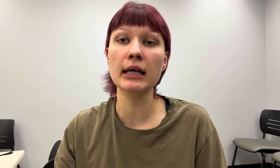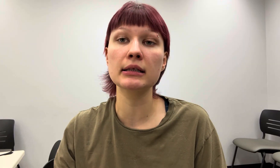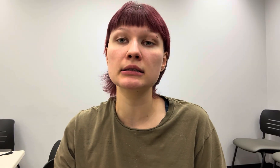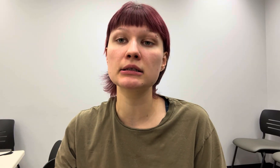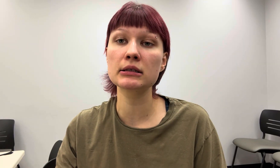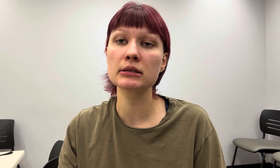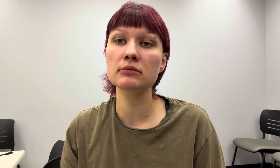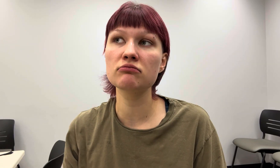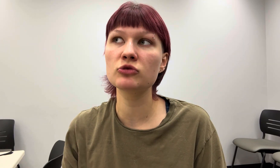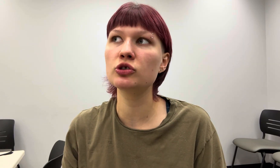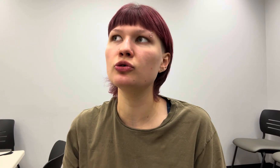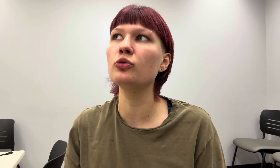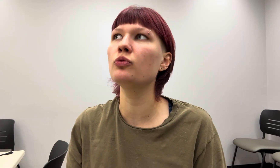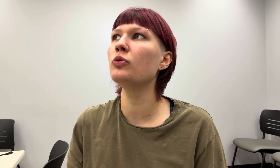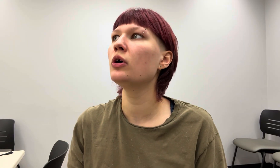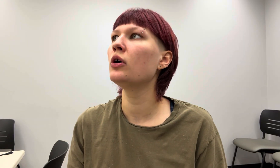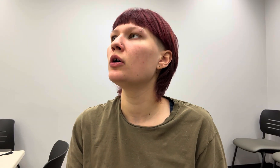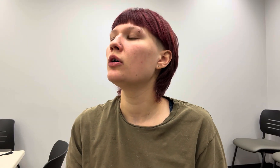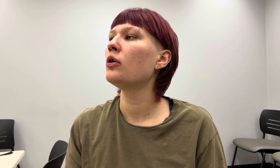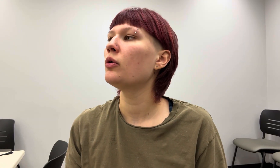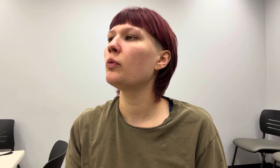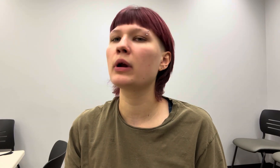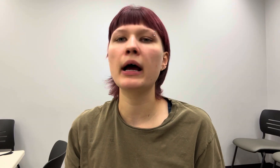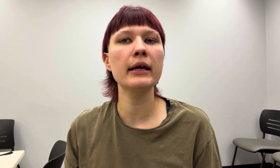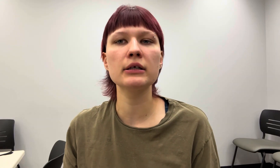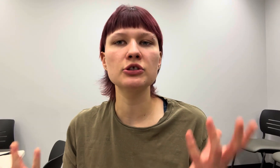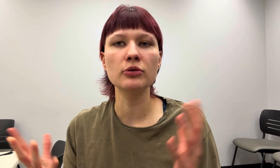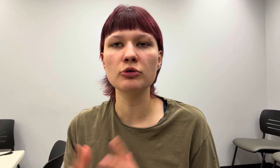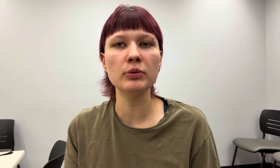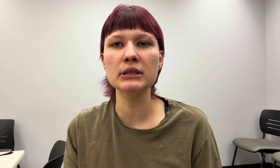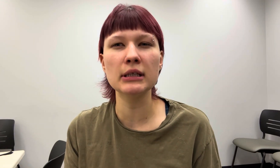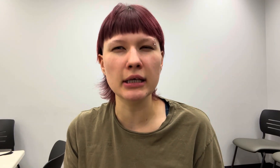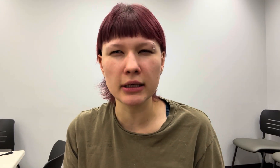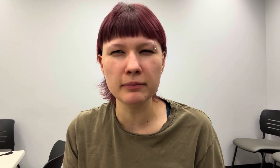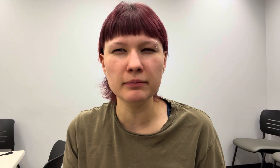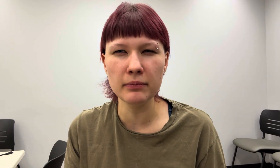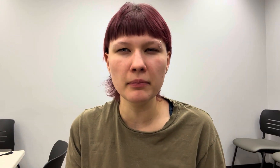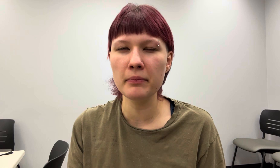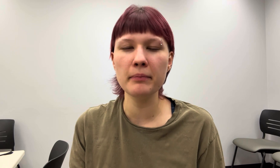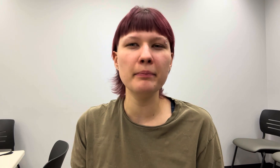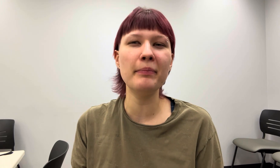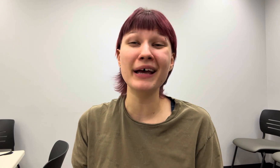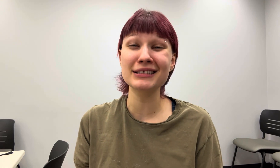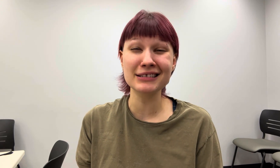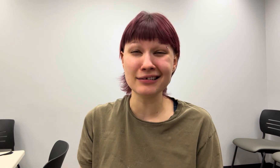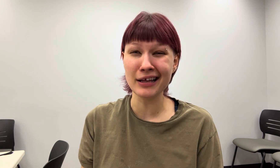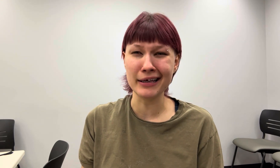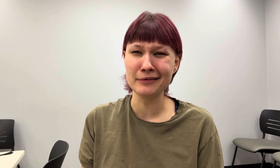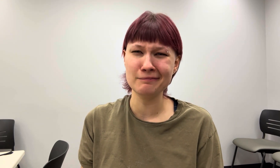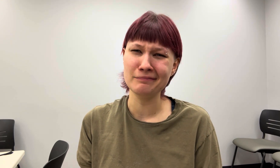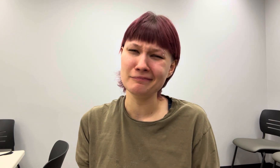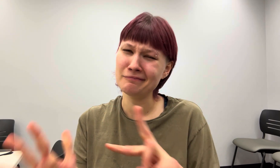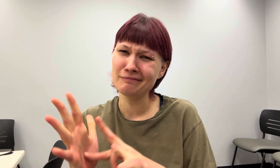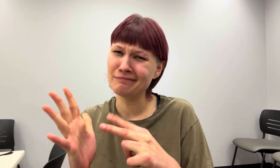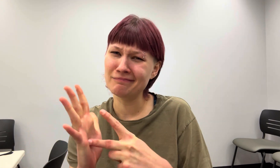sentence to what I assumed was the best, like,